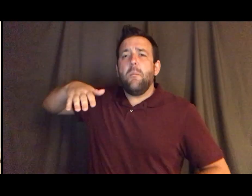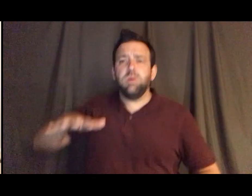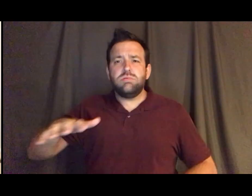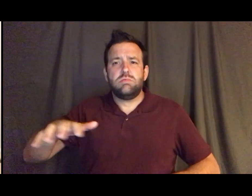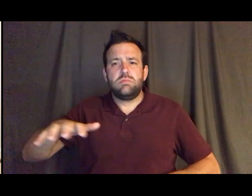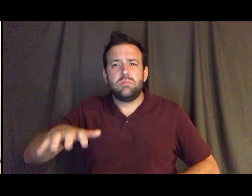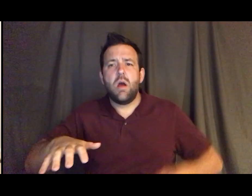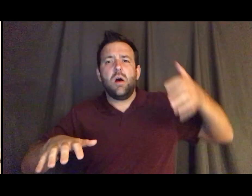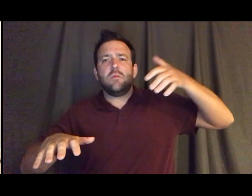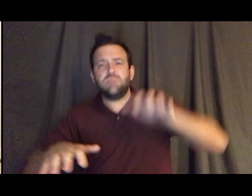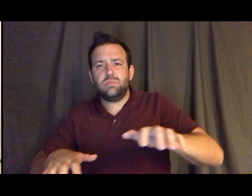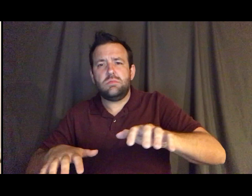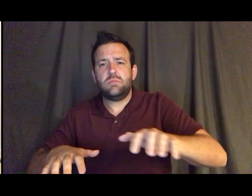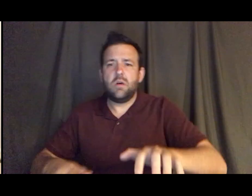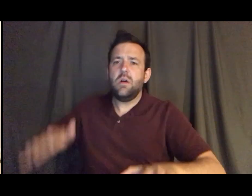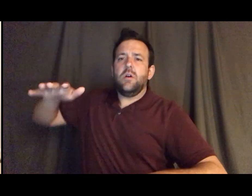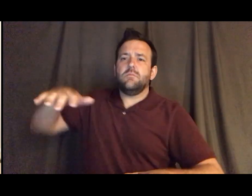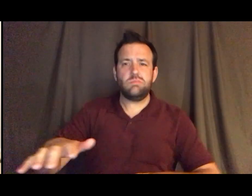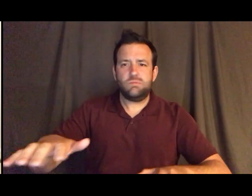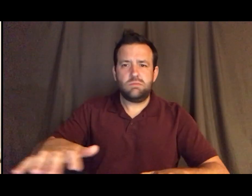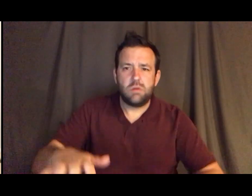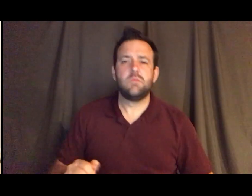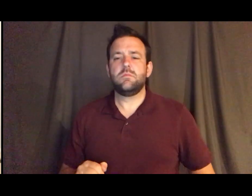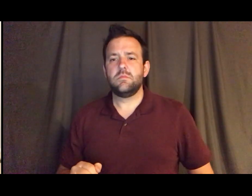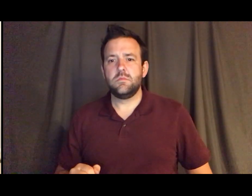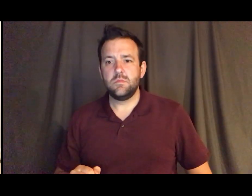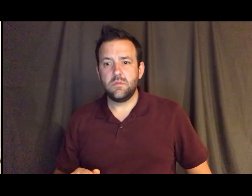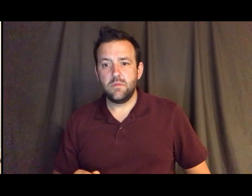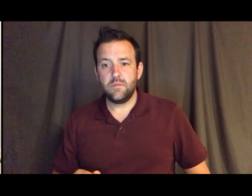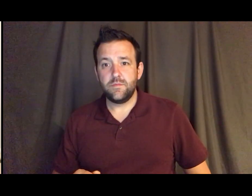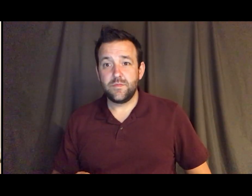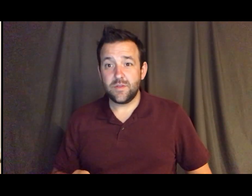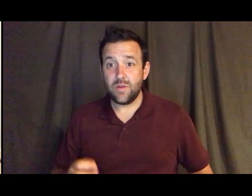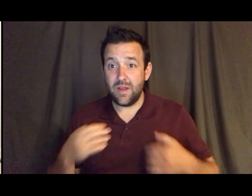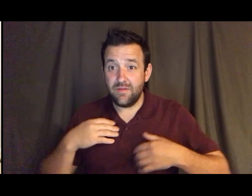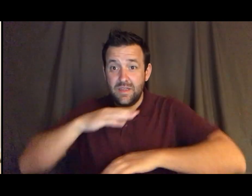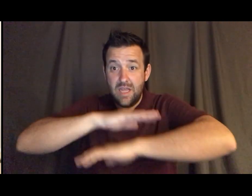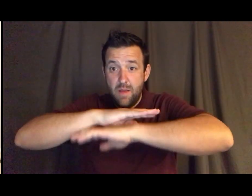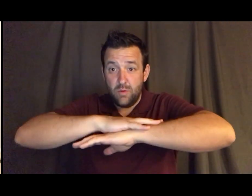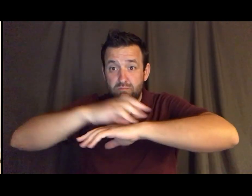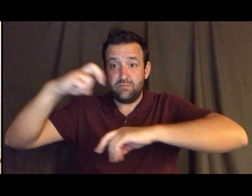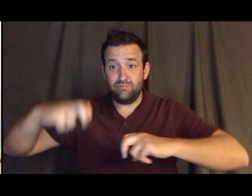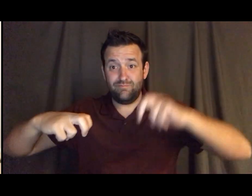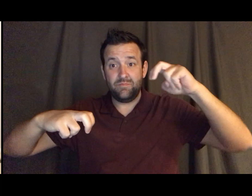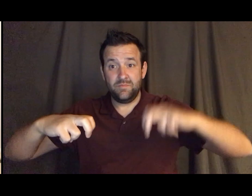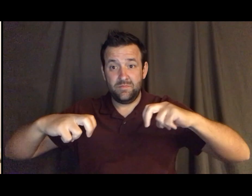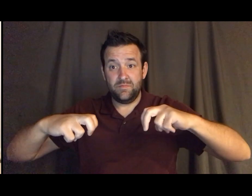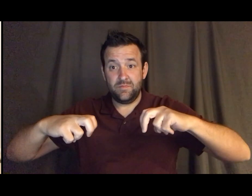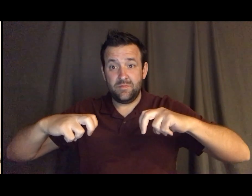There's David and Julie, and there's their table. And there's David's father's